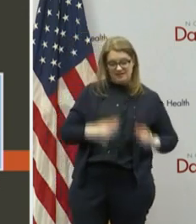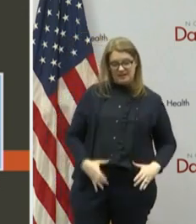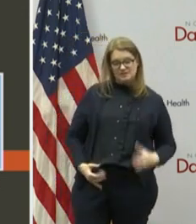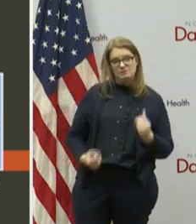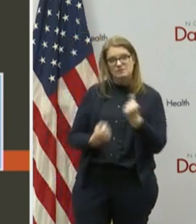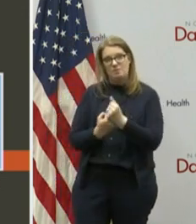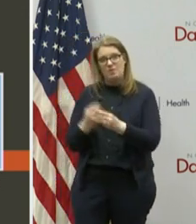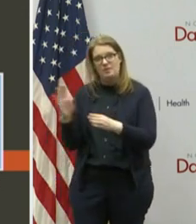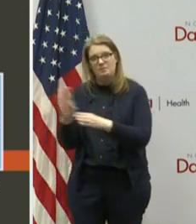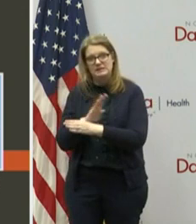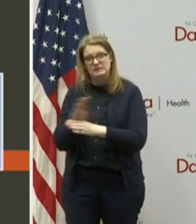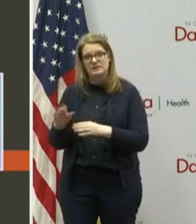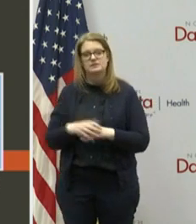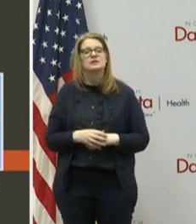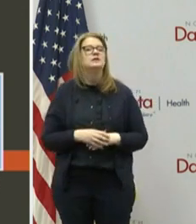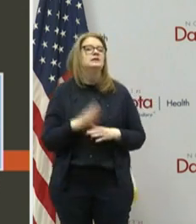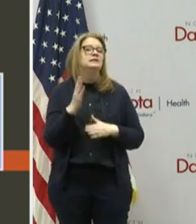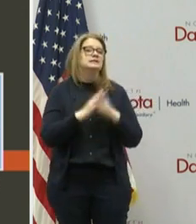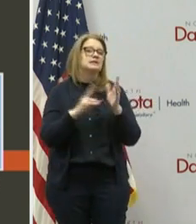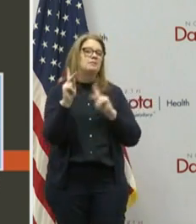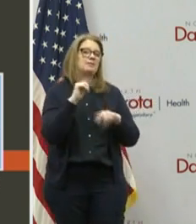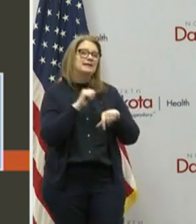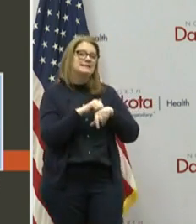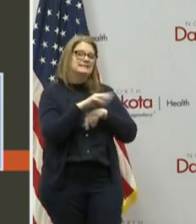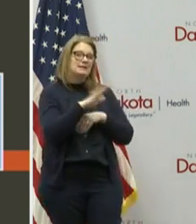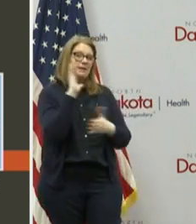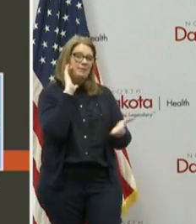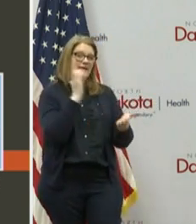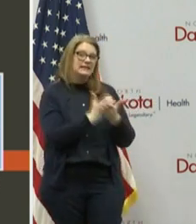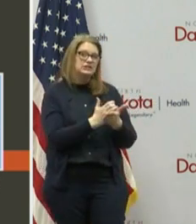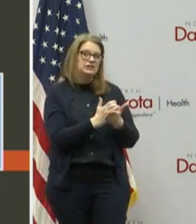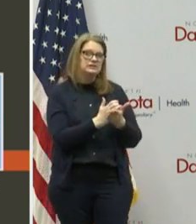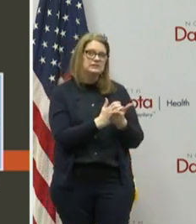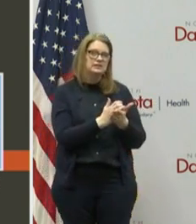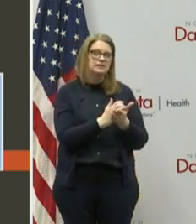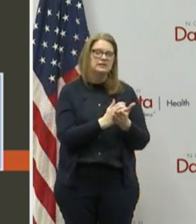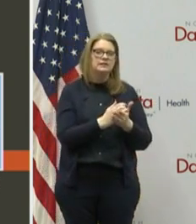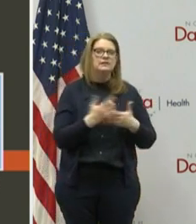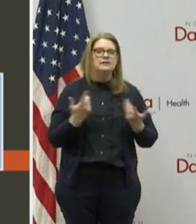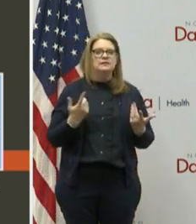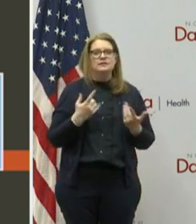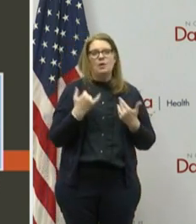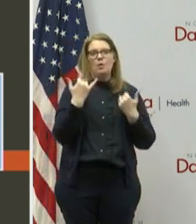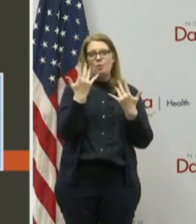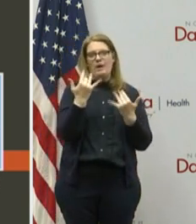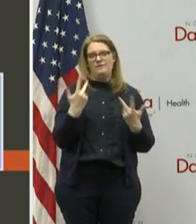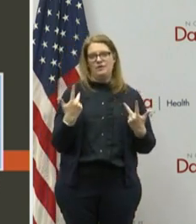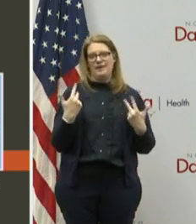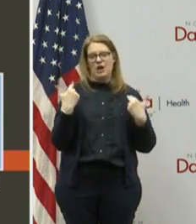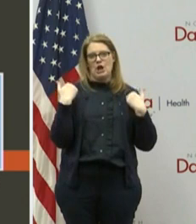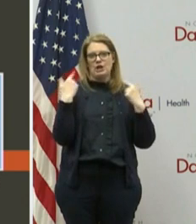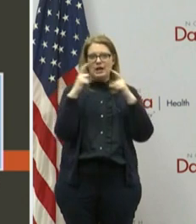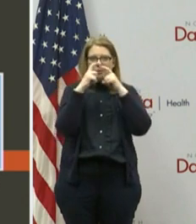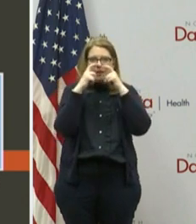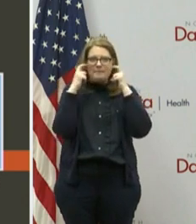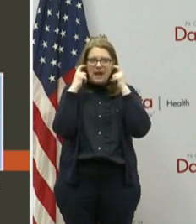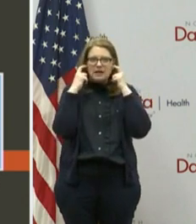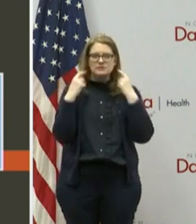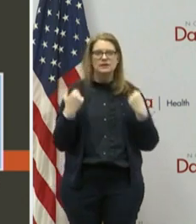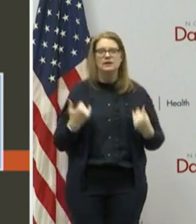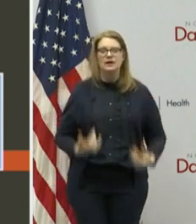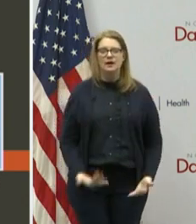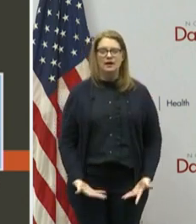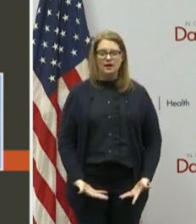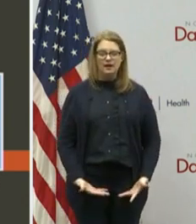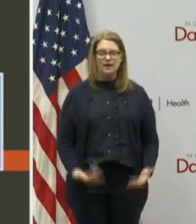that. I have had people send me photos from this morning of them getting their long awaited haircut while wearing a mask. So we know